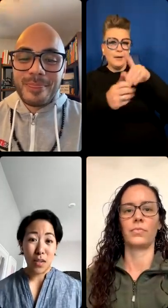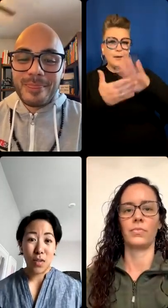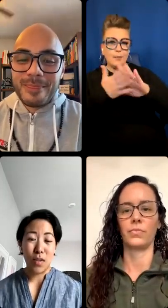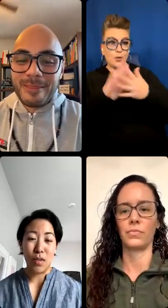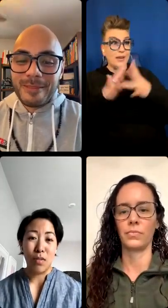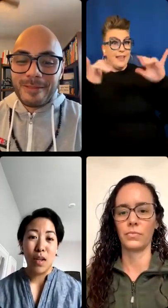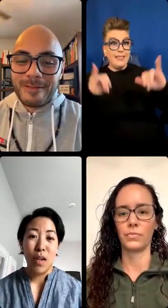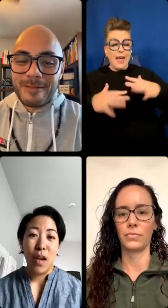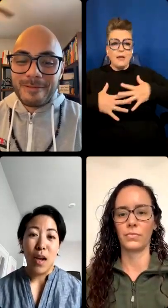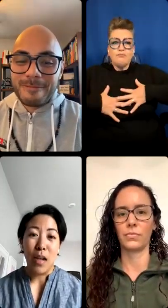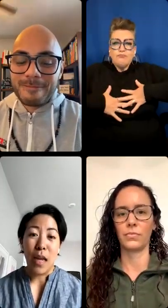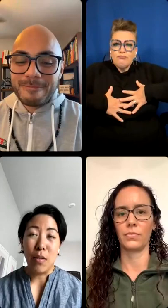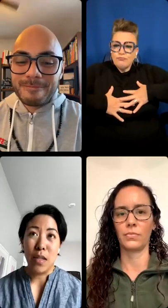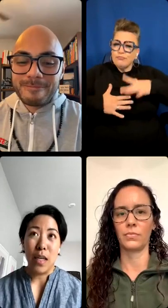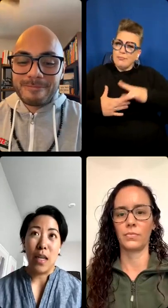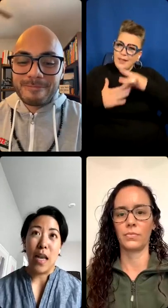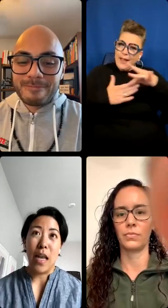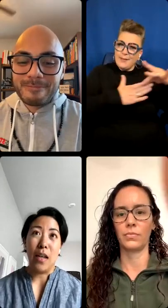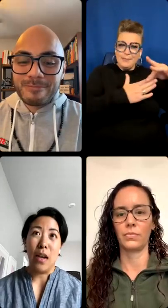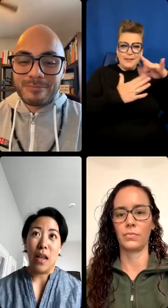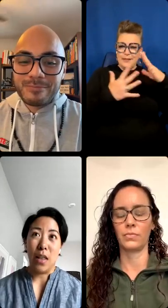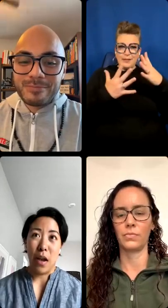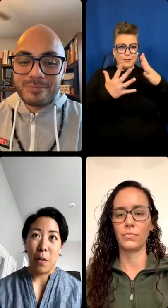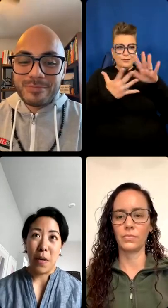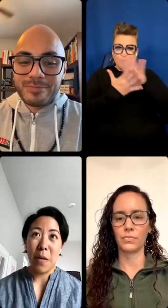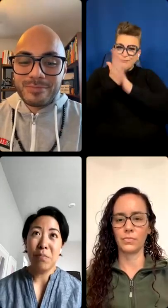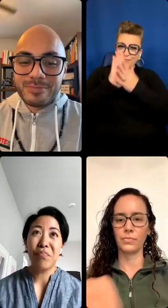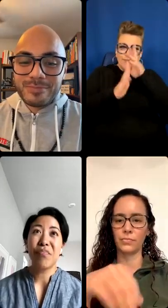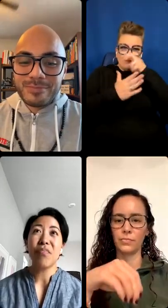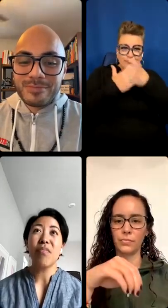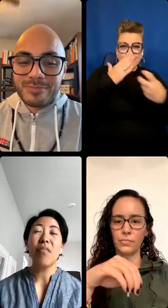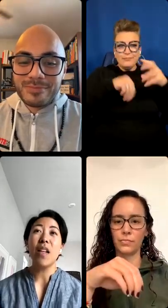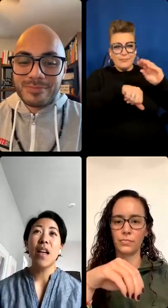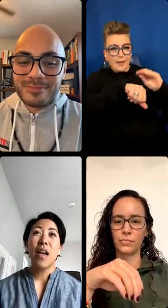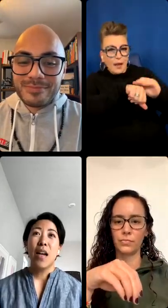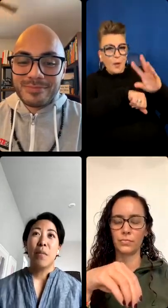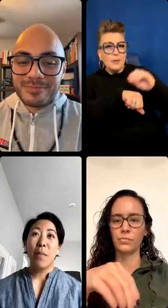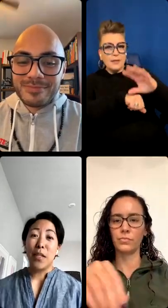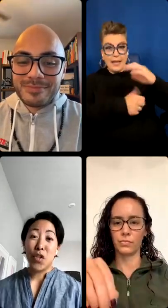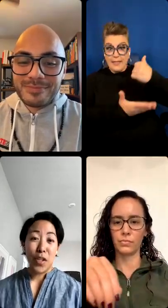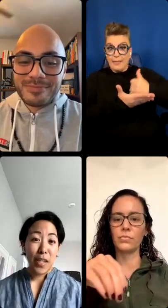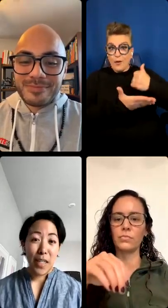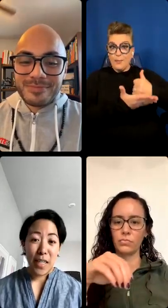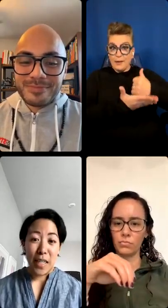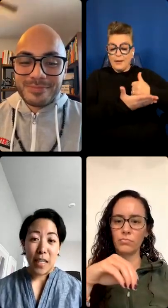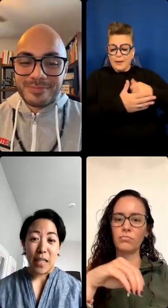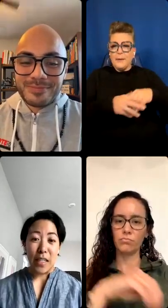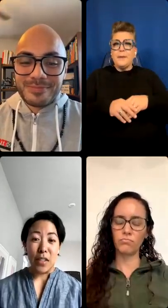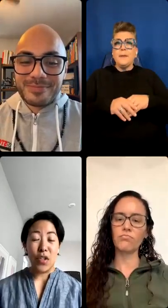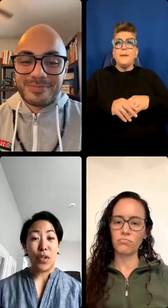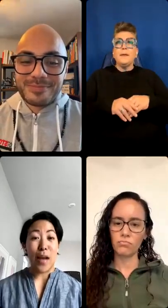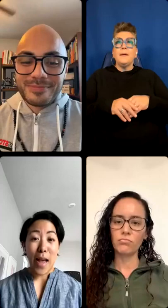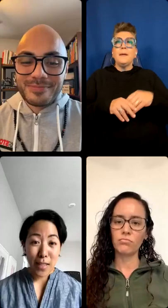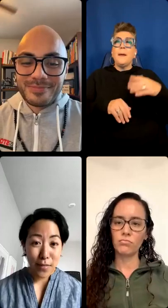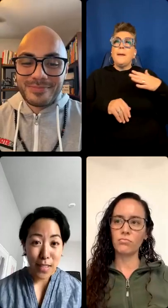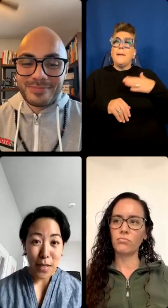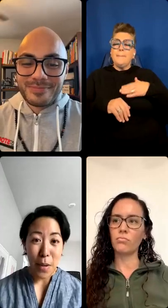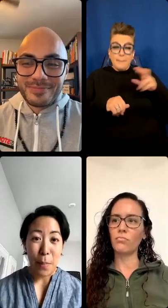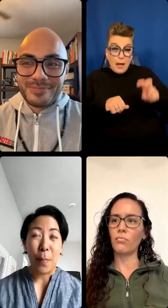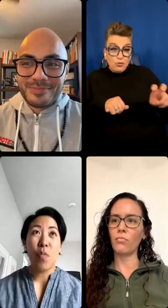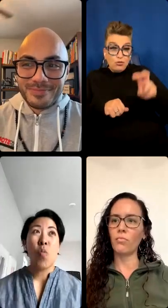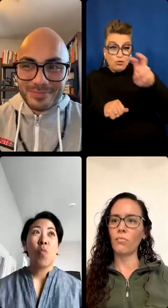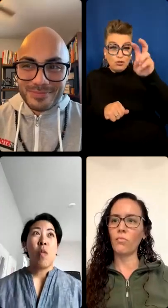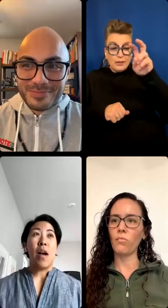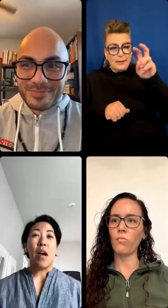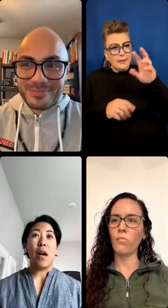enter into counseling and therapy. But my journey into